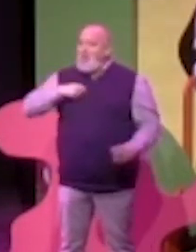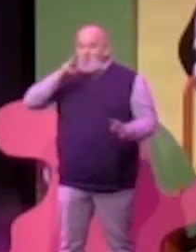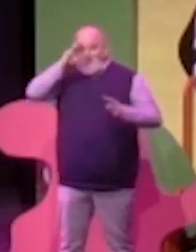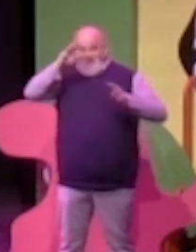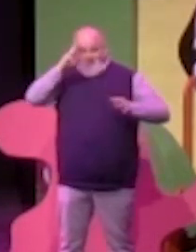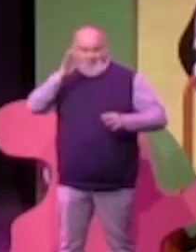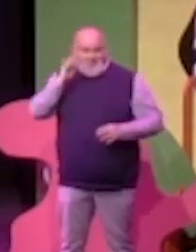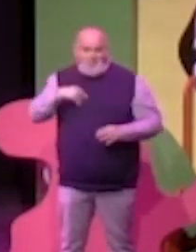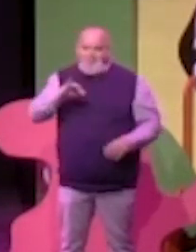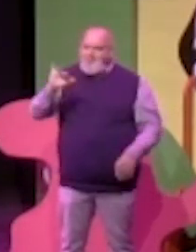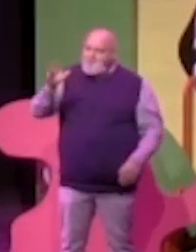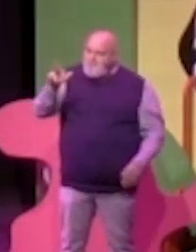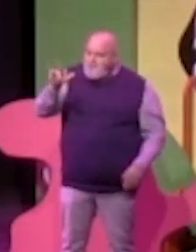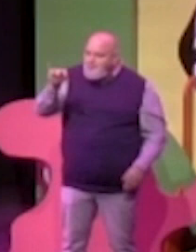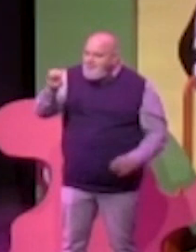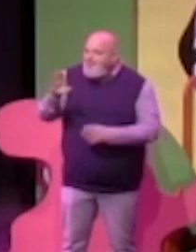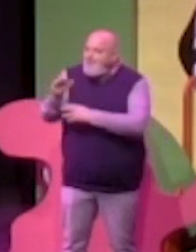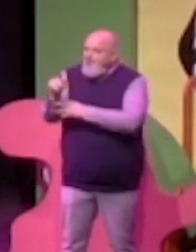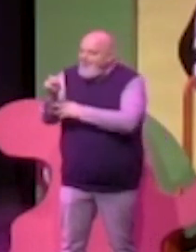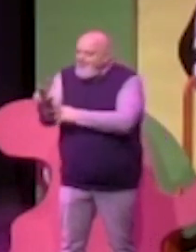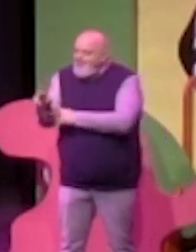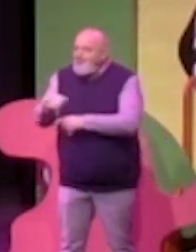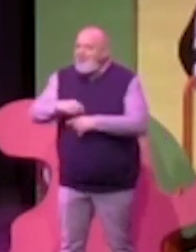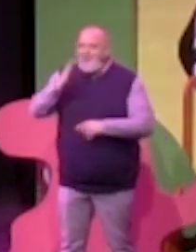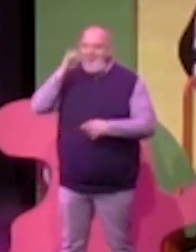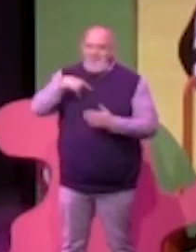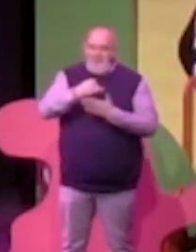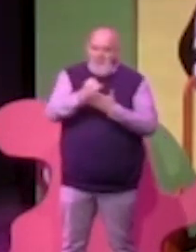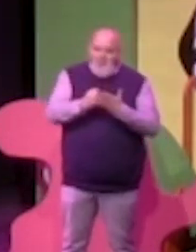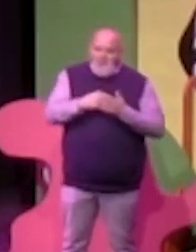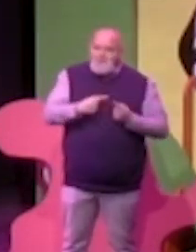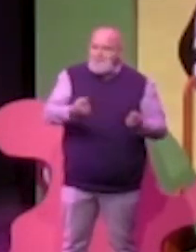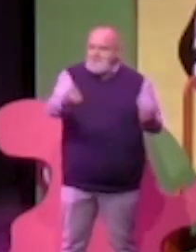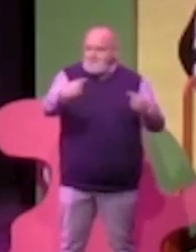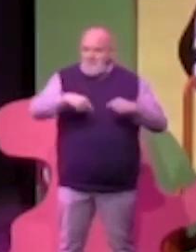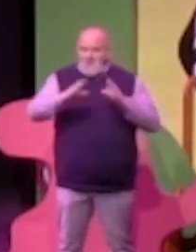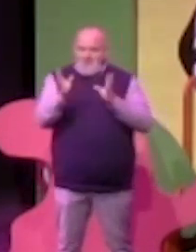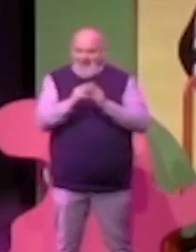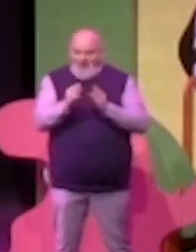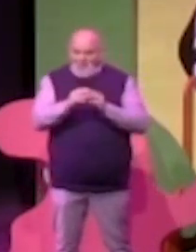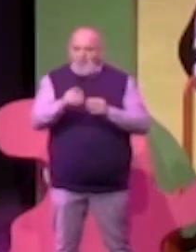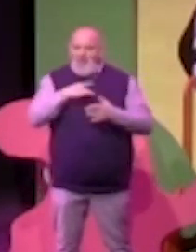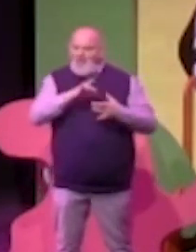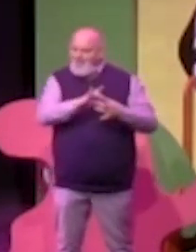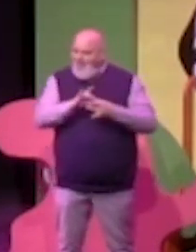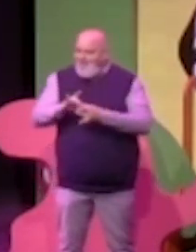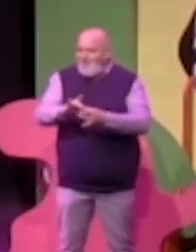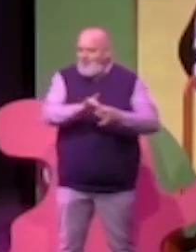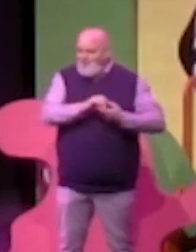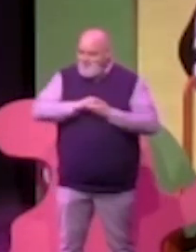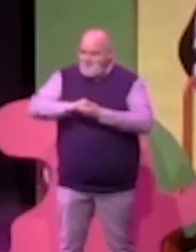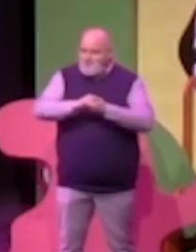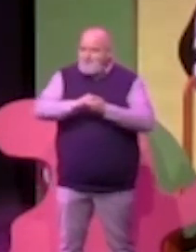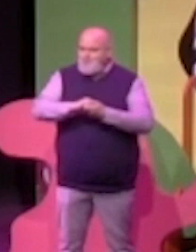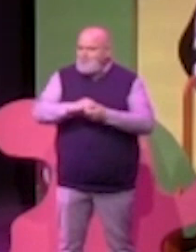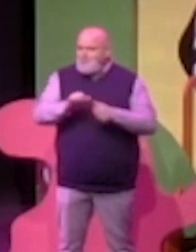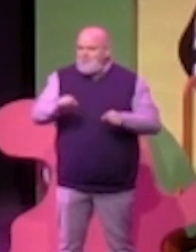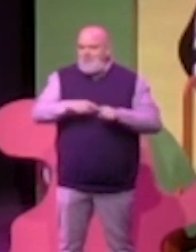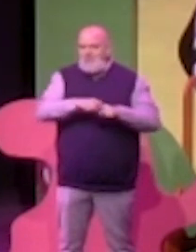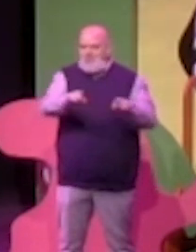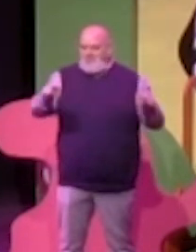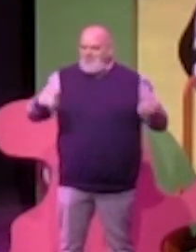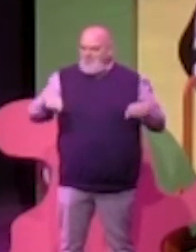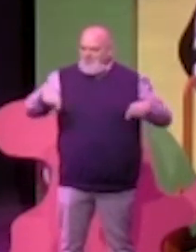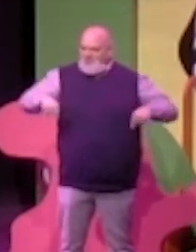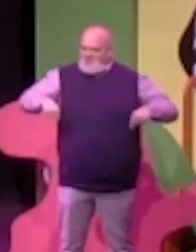Julie Baker and the California for the Arts team for coming together and collaborating to make this possible. So thank you